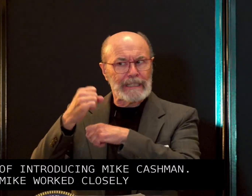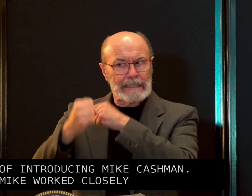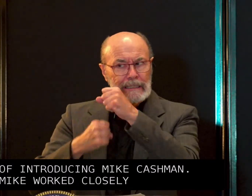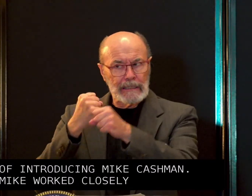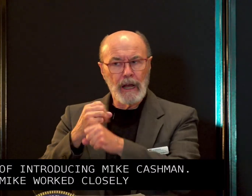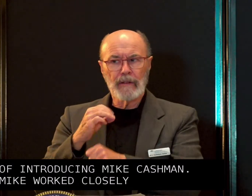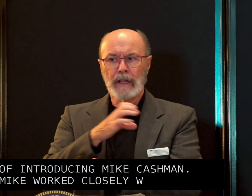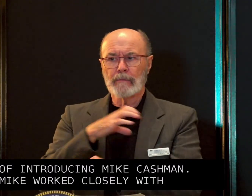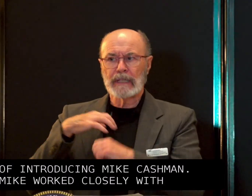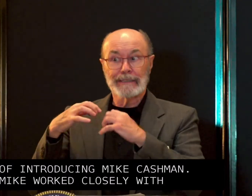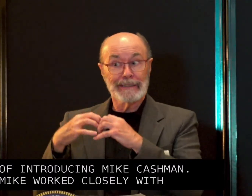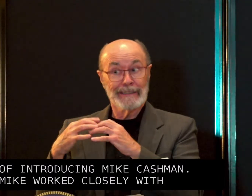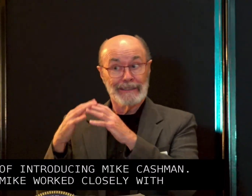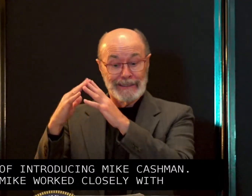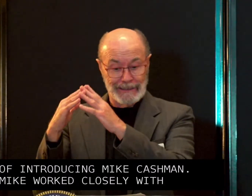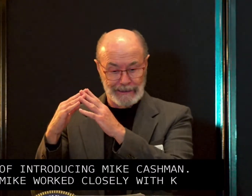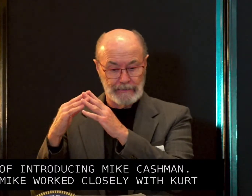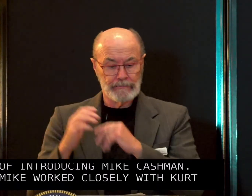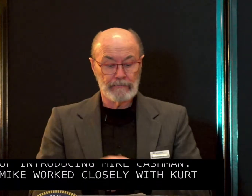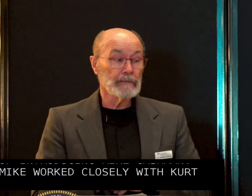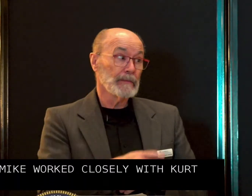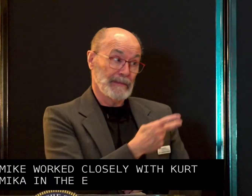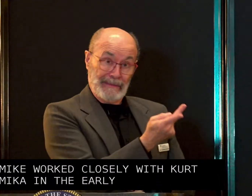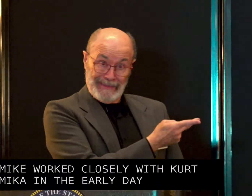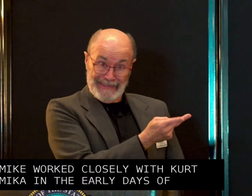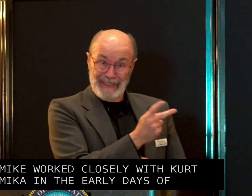in the early days of the commission's founding.